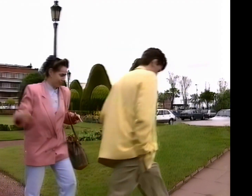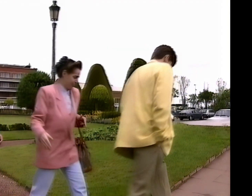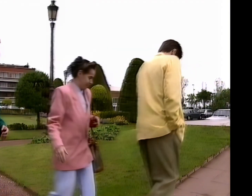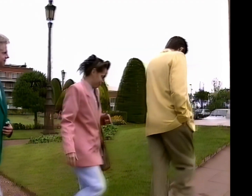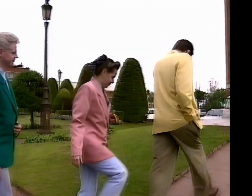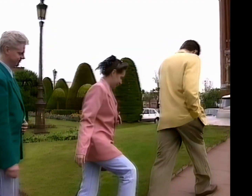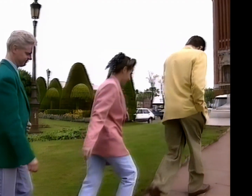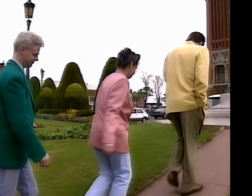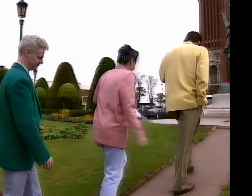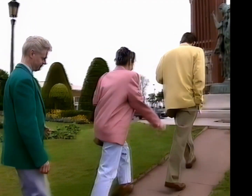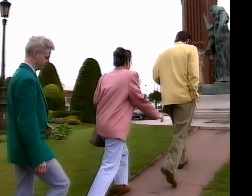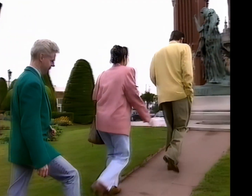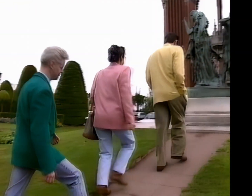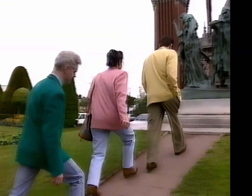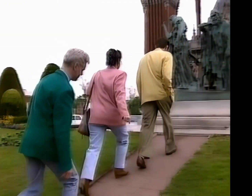Come on.